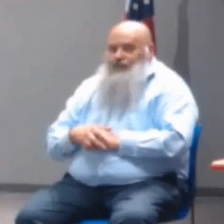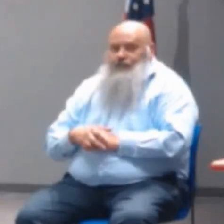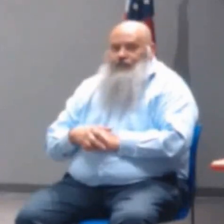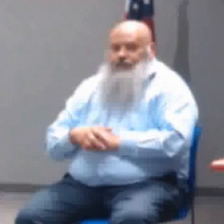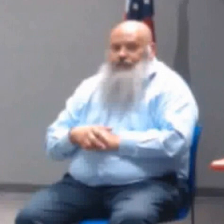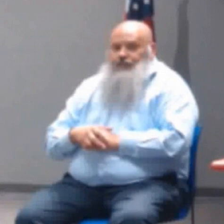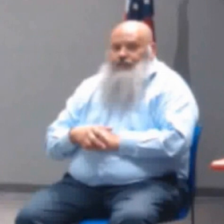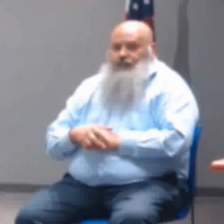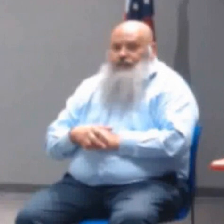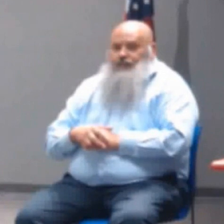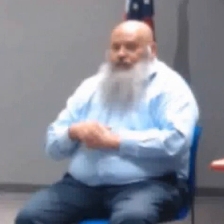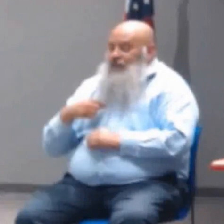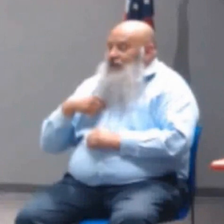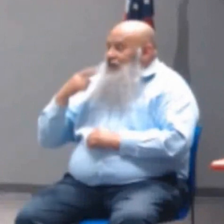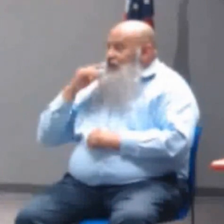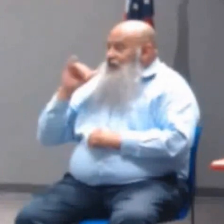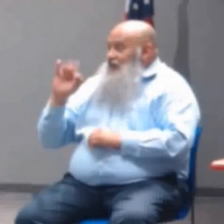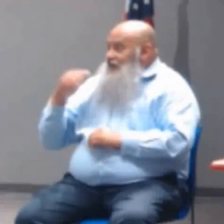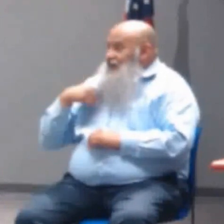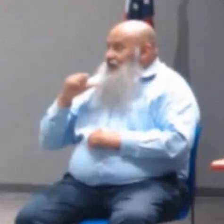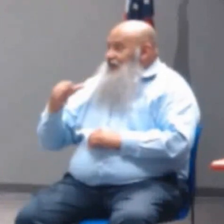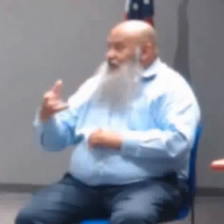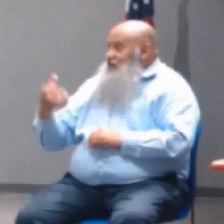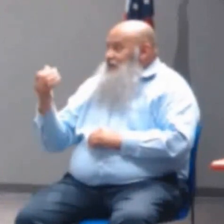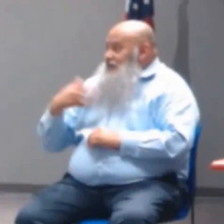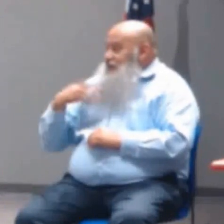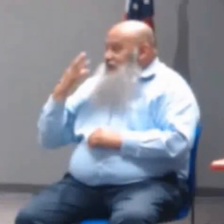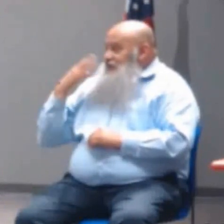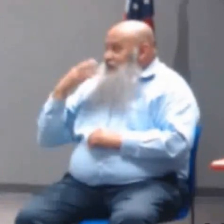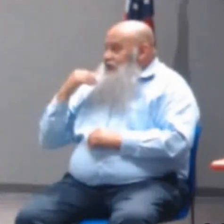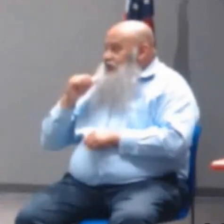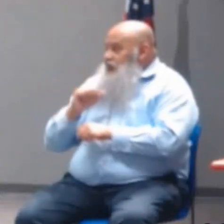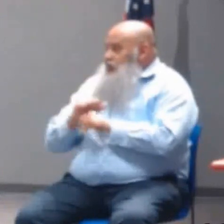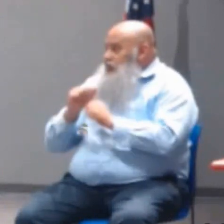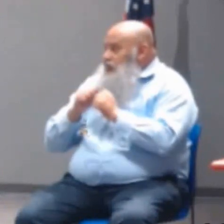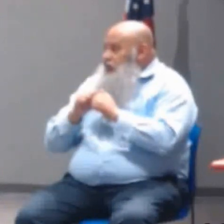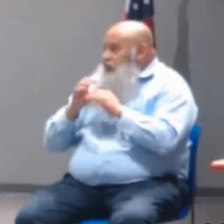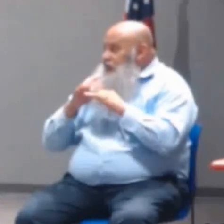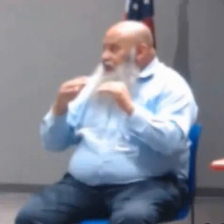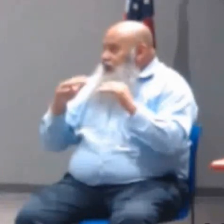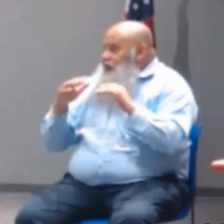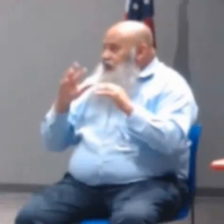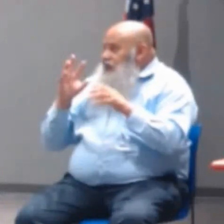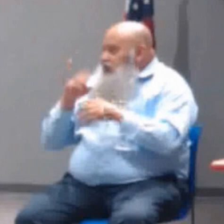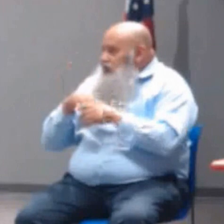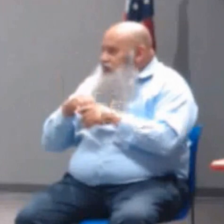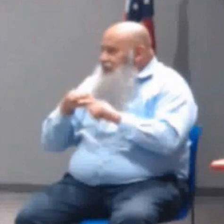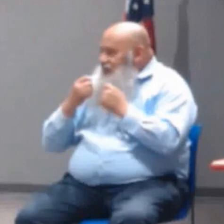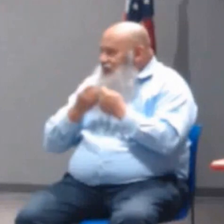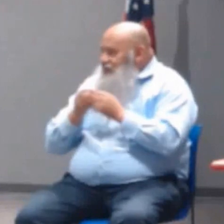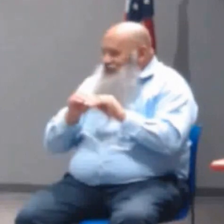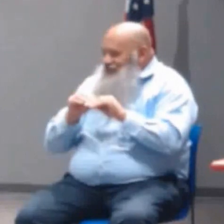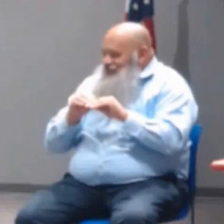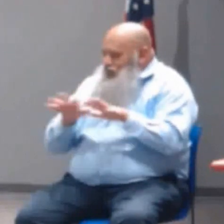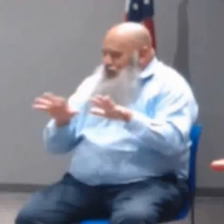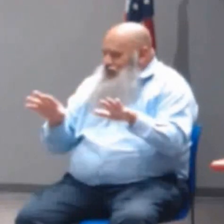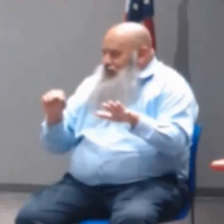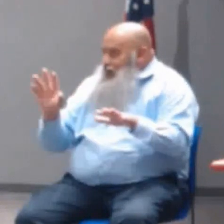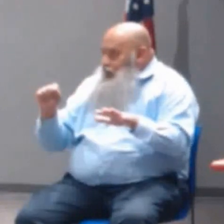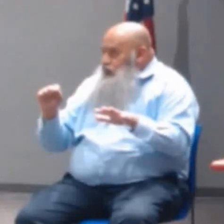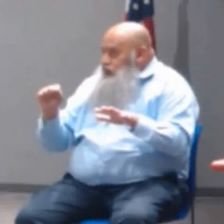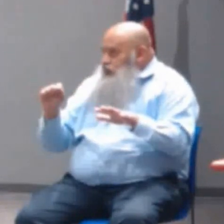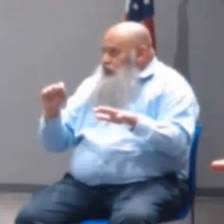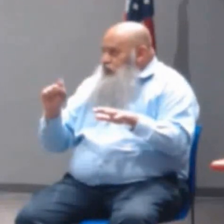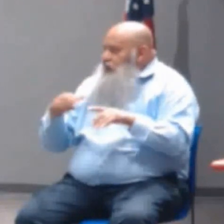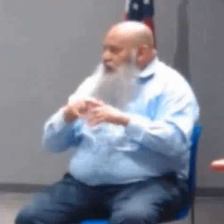And I think that if I can take my experiences working with diverse and inclusive teams and spread that out,